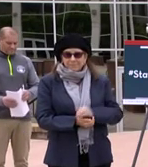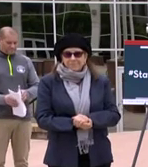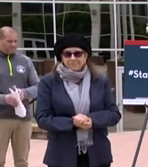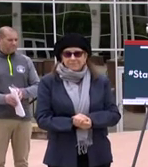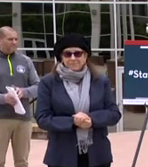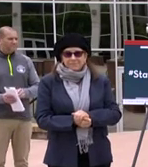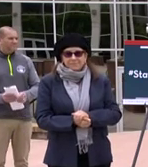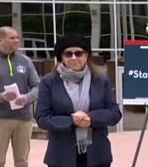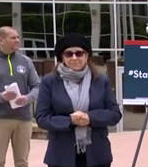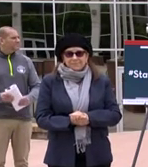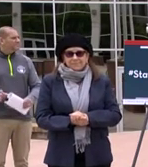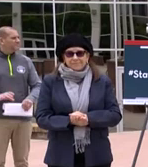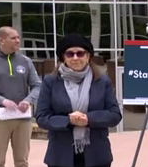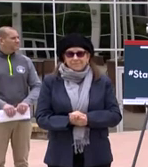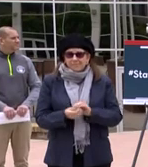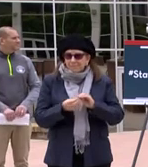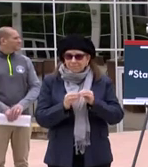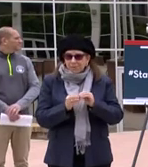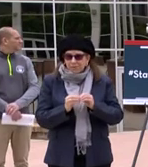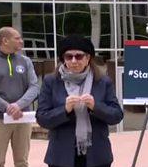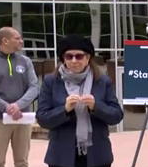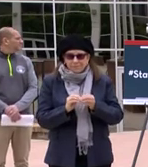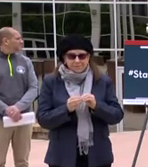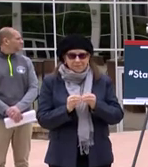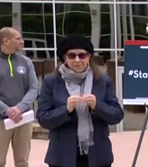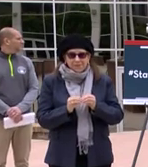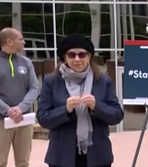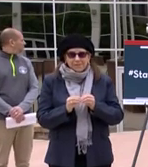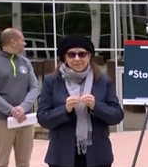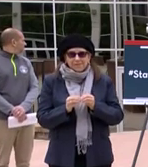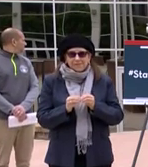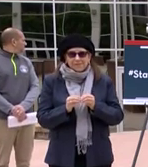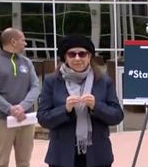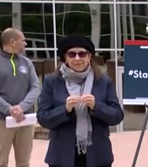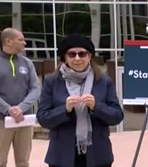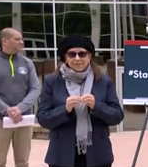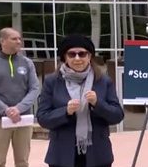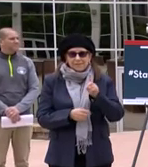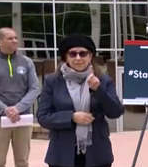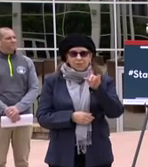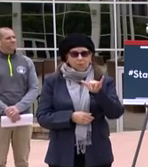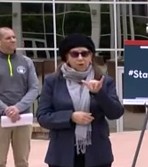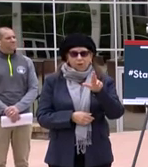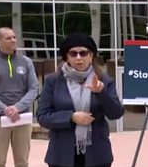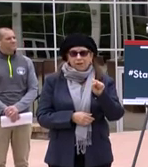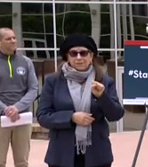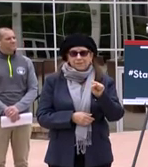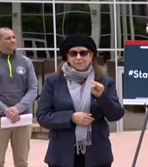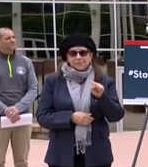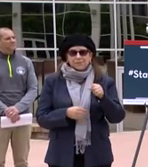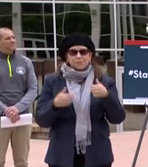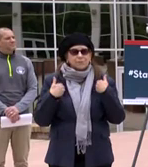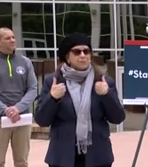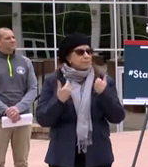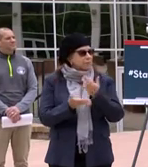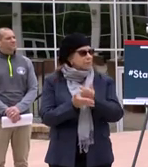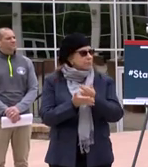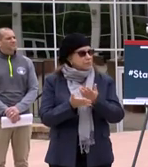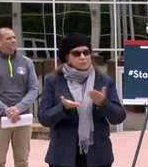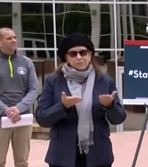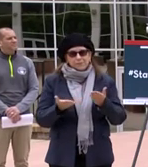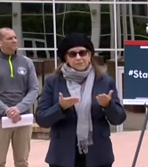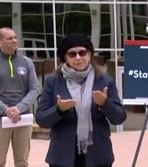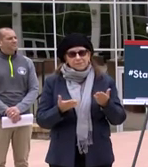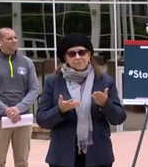Hope Village? No. DYRS is New Beginnings in YSC. And so you had been asked about